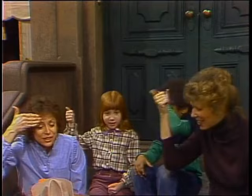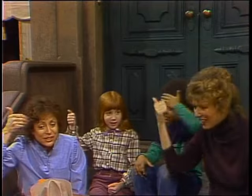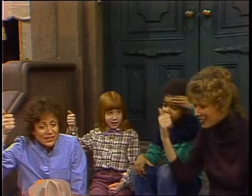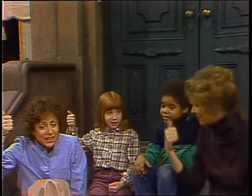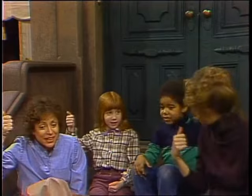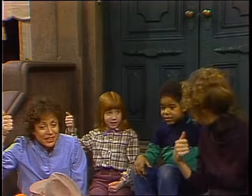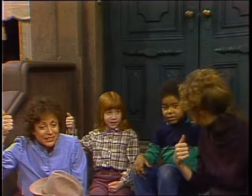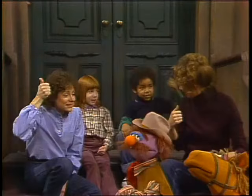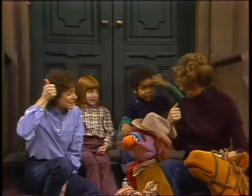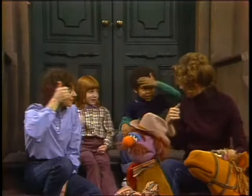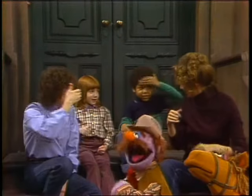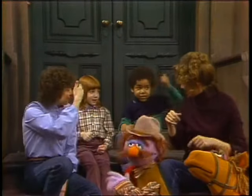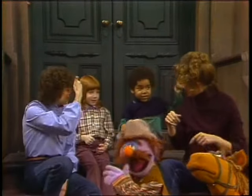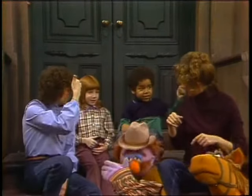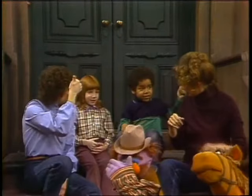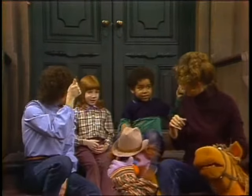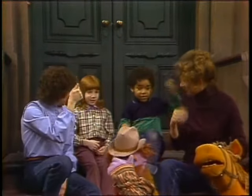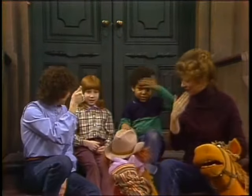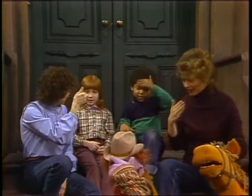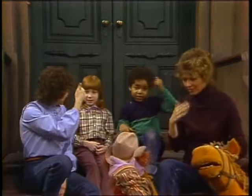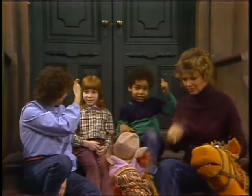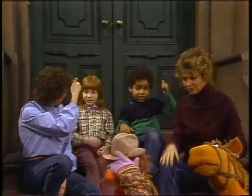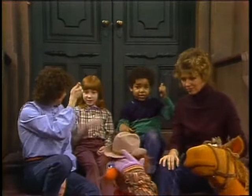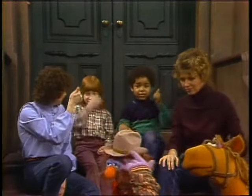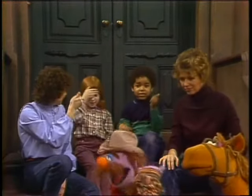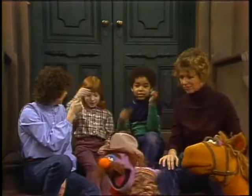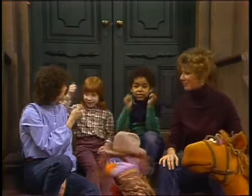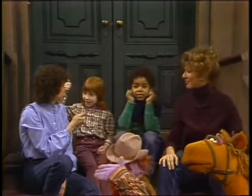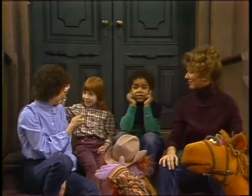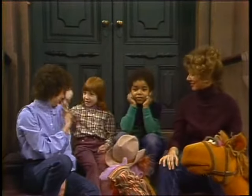Forget. Yeah, you forget. It. That's right. That hitchhiking mine.